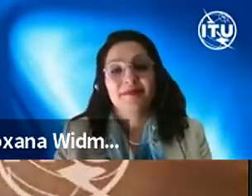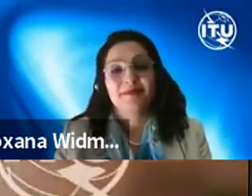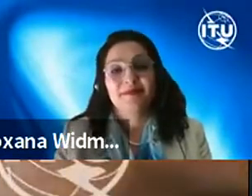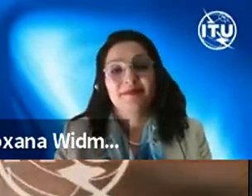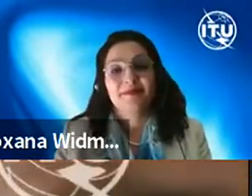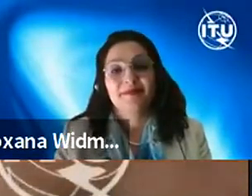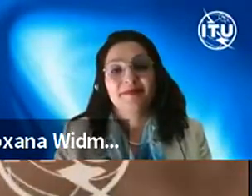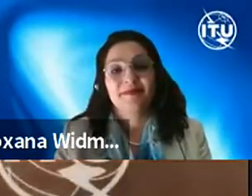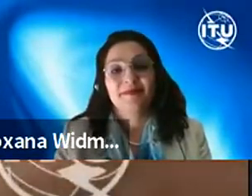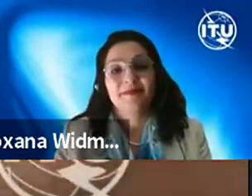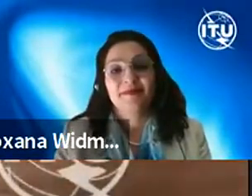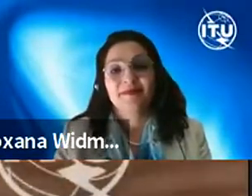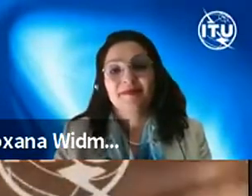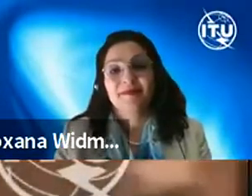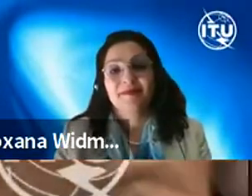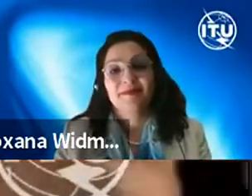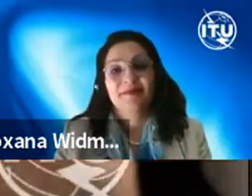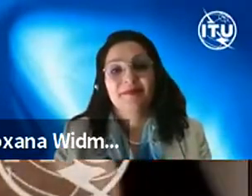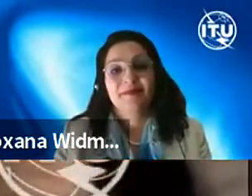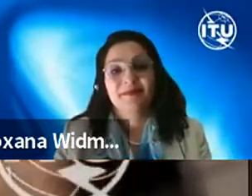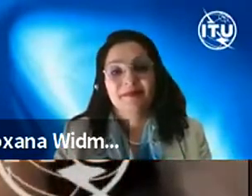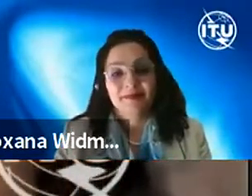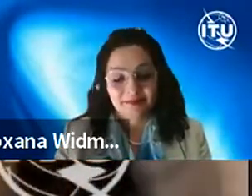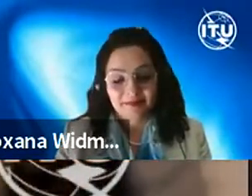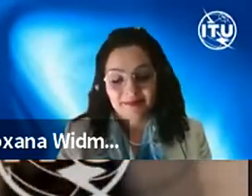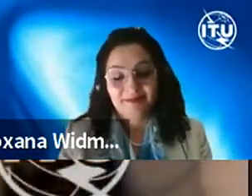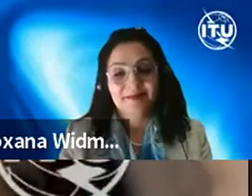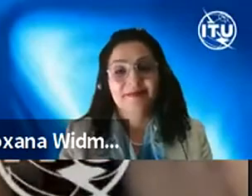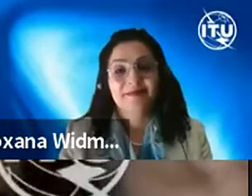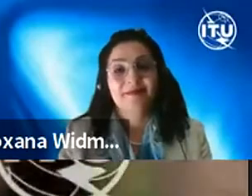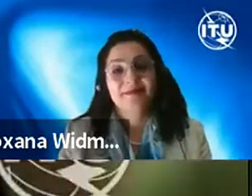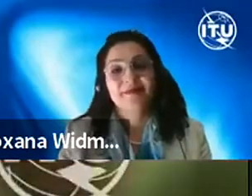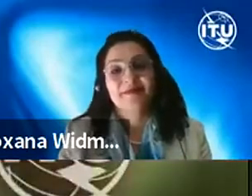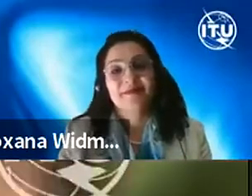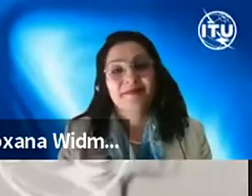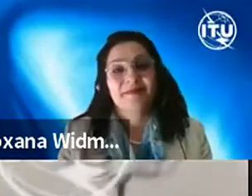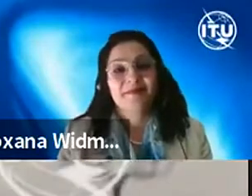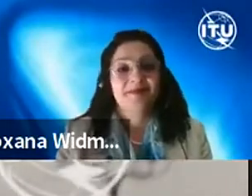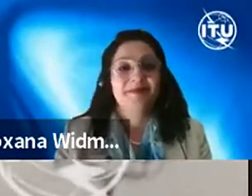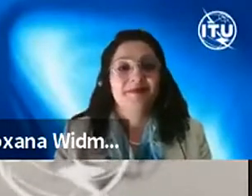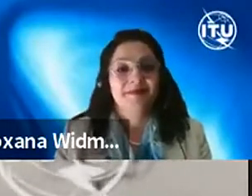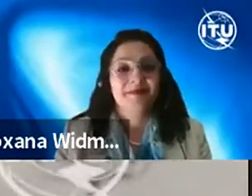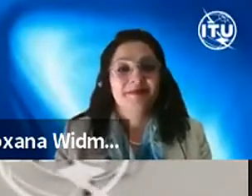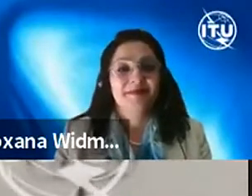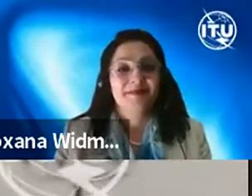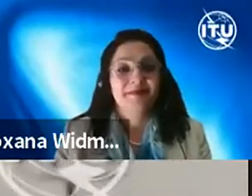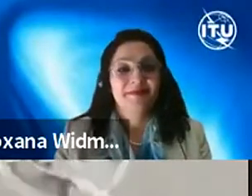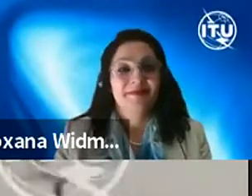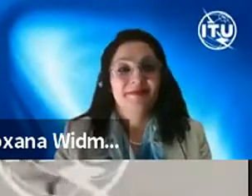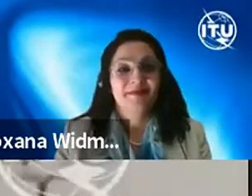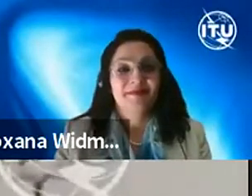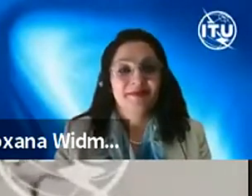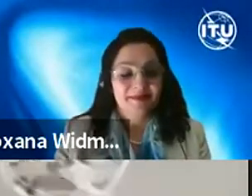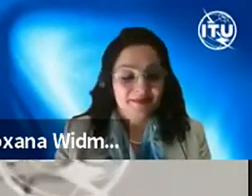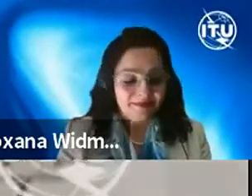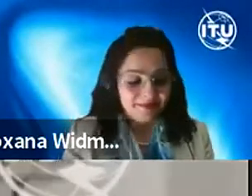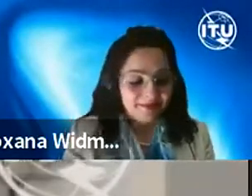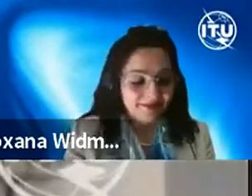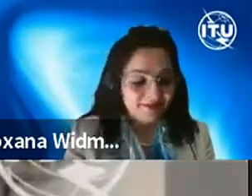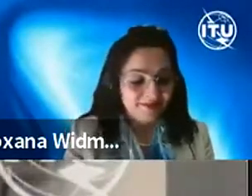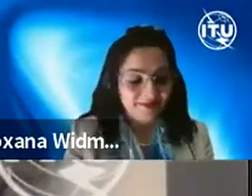platforms, contribute to society, including sharing their experiences and enhancing constructive dialogue